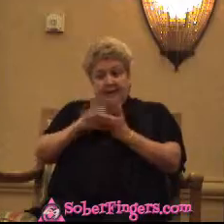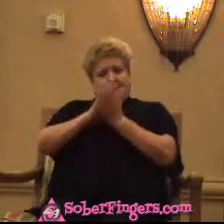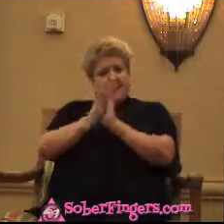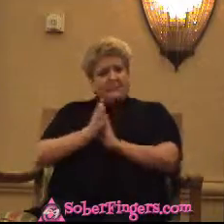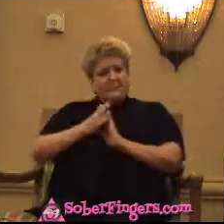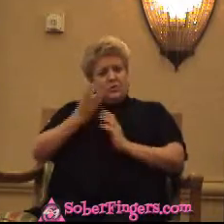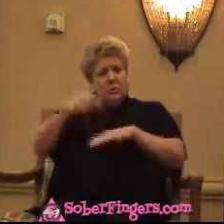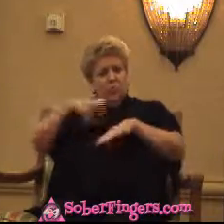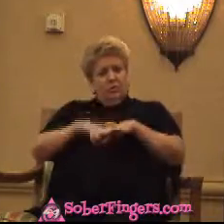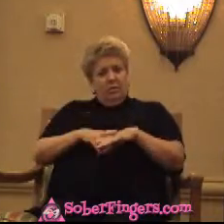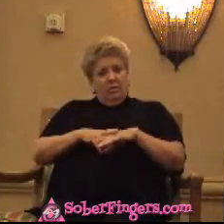to live at the time.